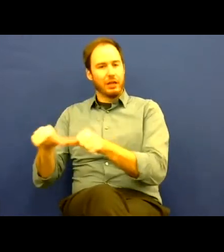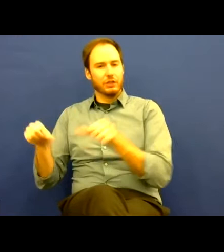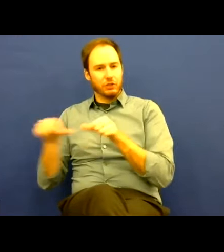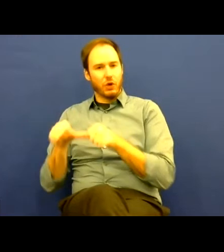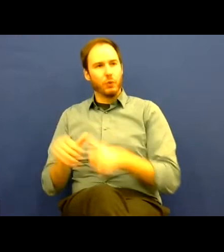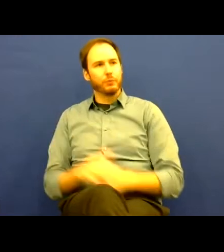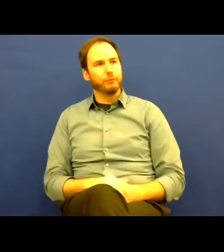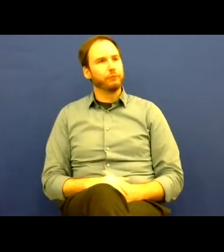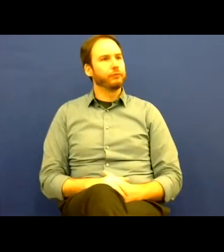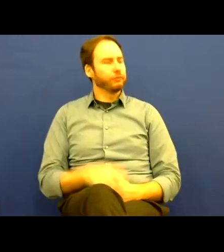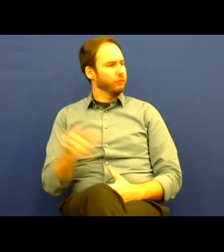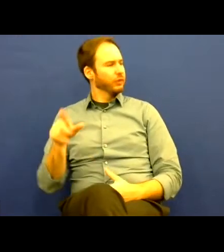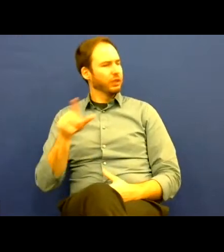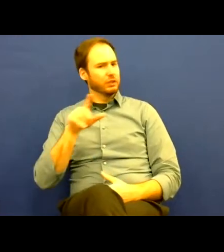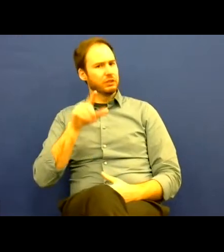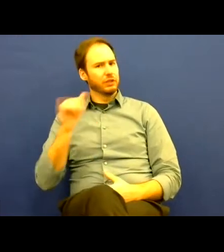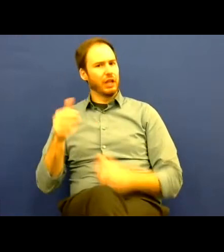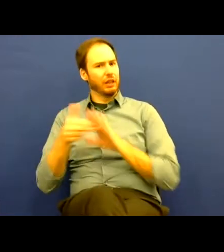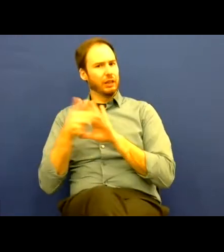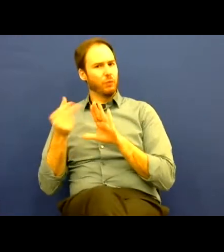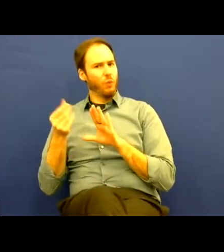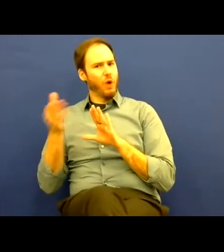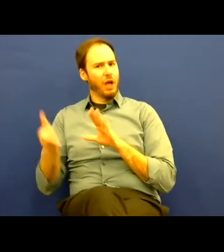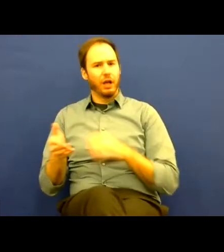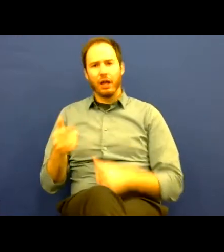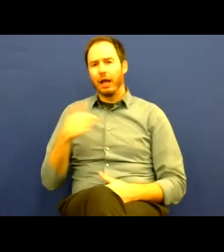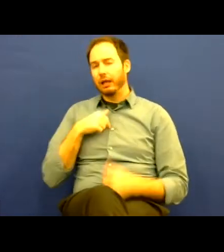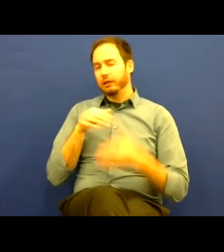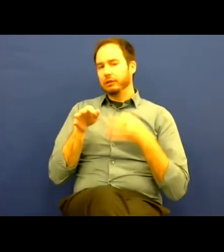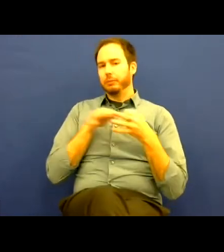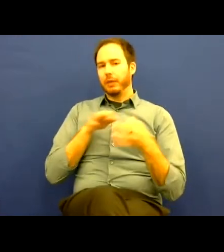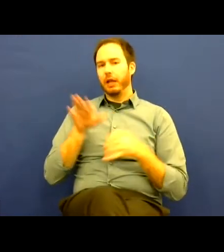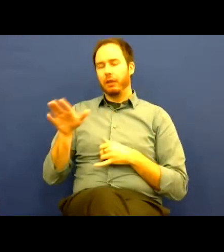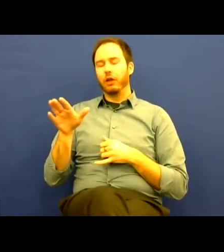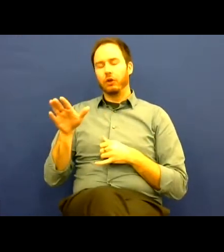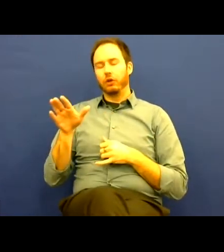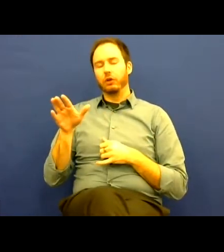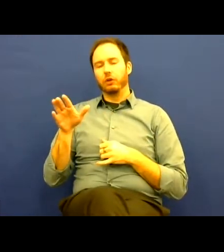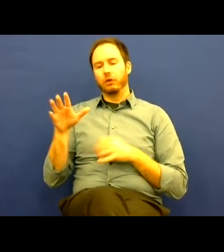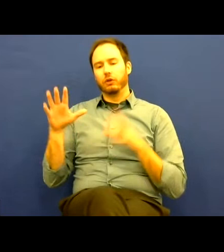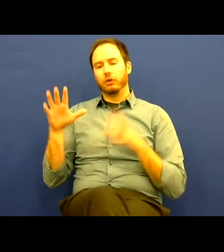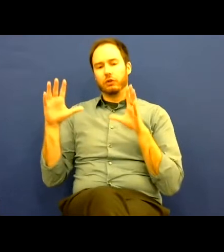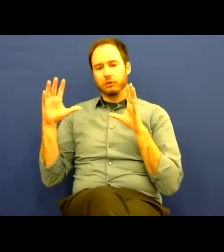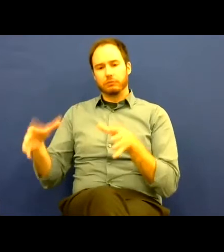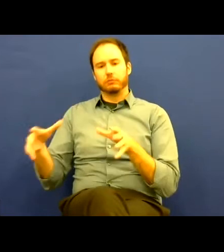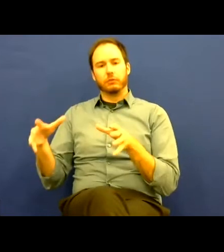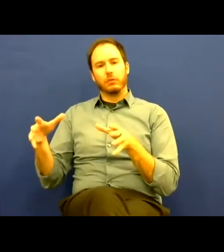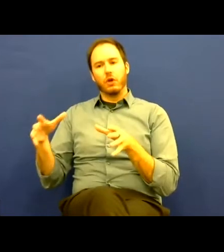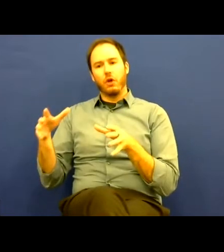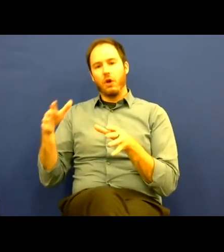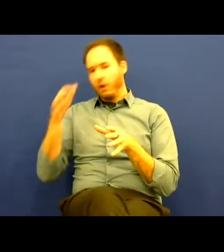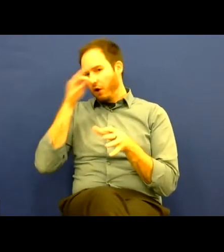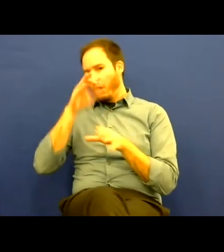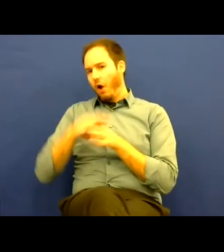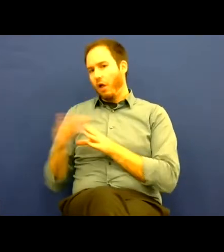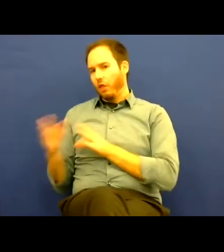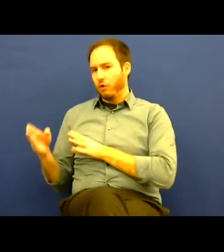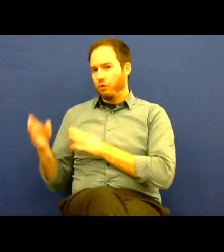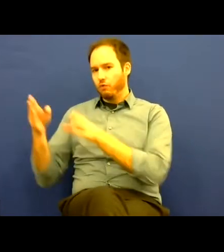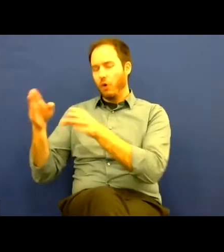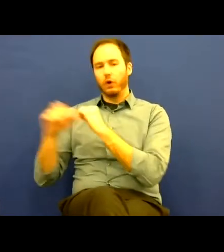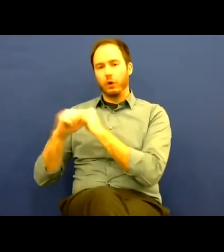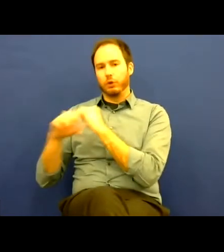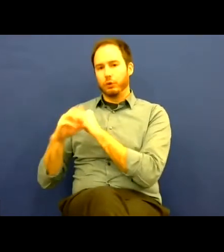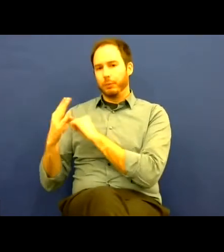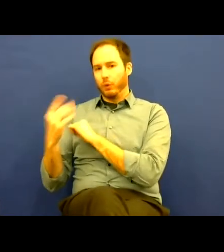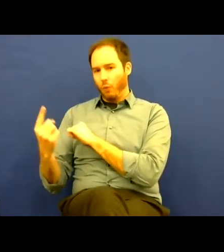what are they zoned for now? Like, I explained so the ones right on the road, they're commercial